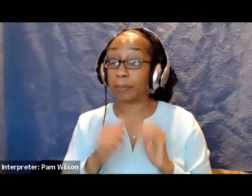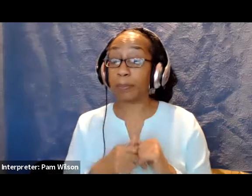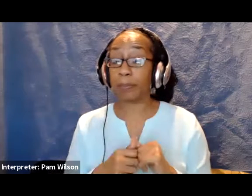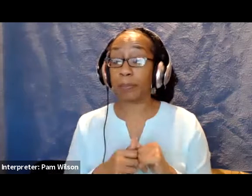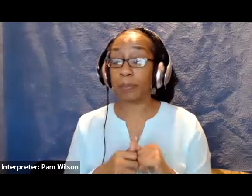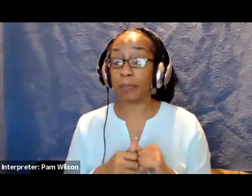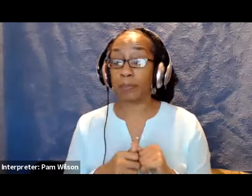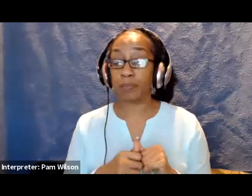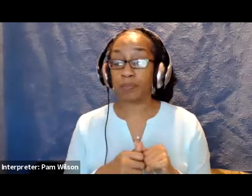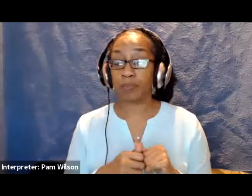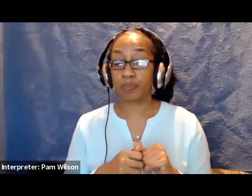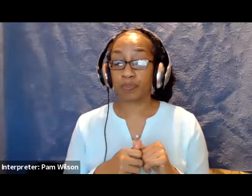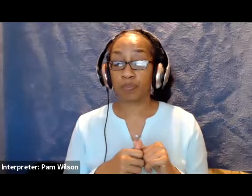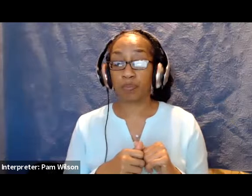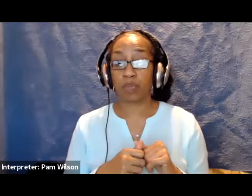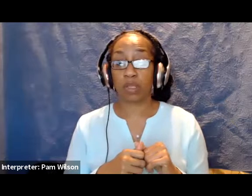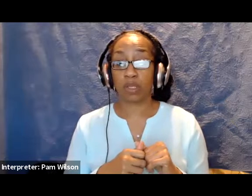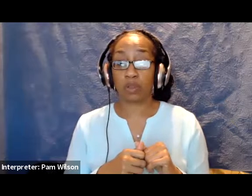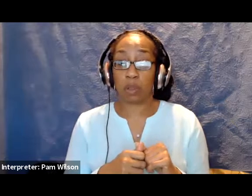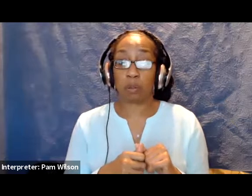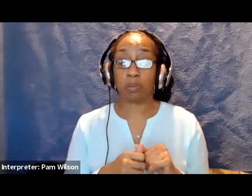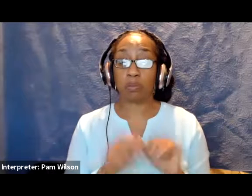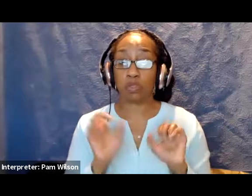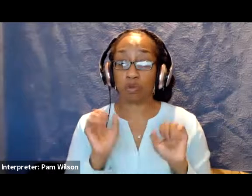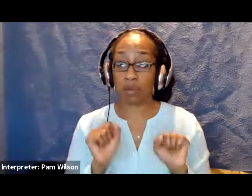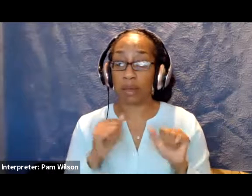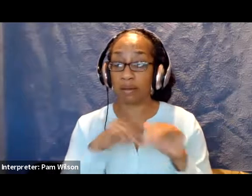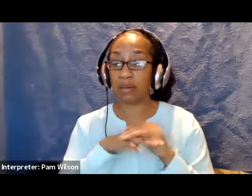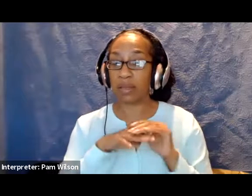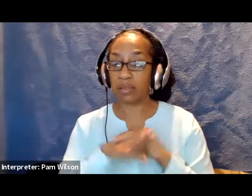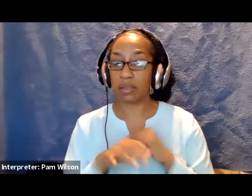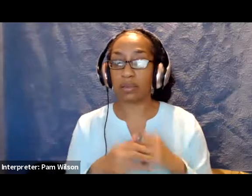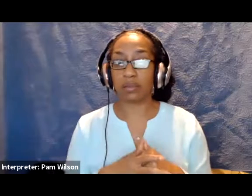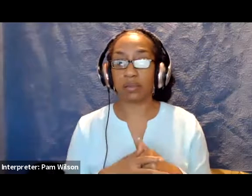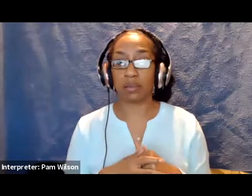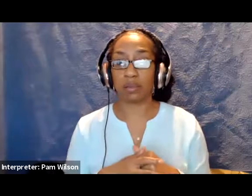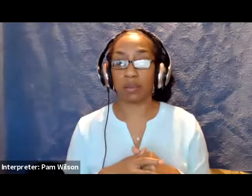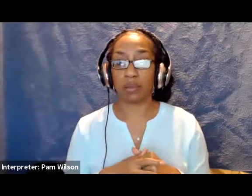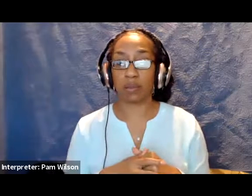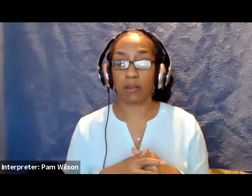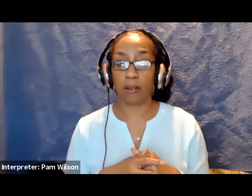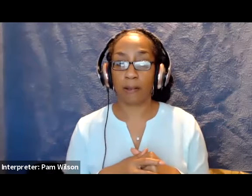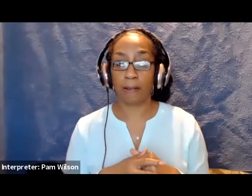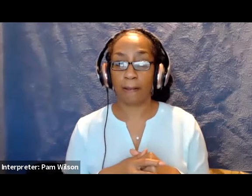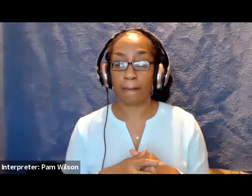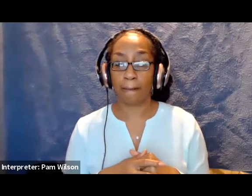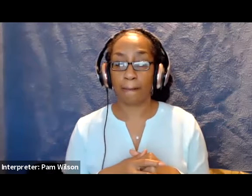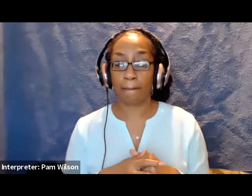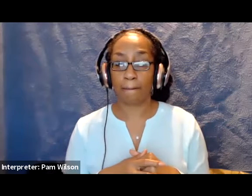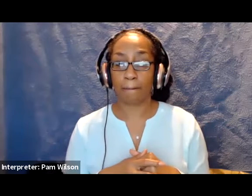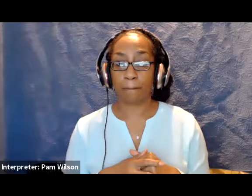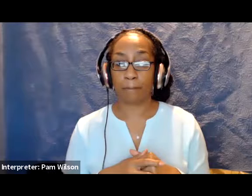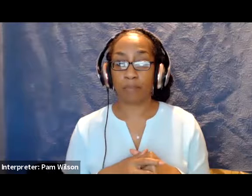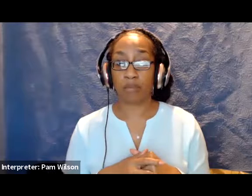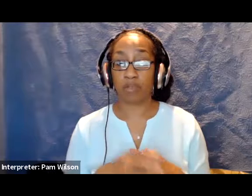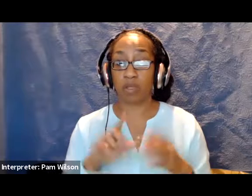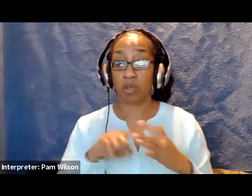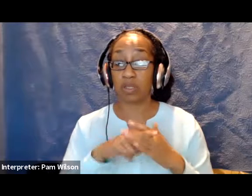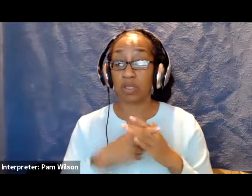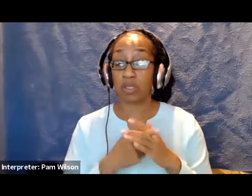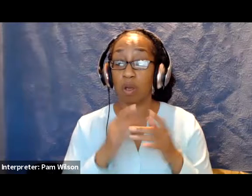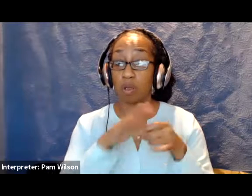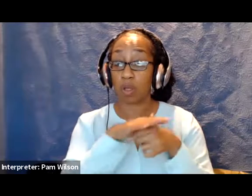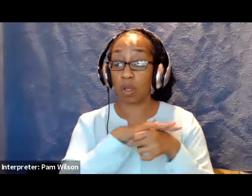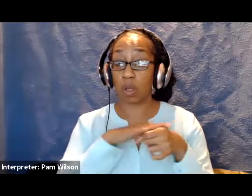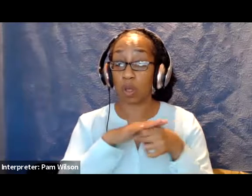All right, so there are ways of getting access. All right, so basically to start a local recording, you just